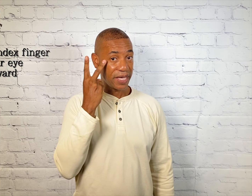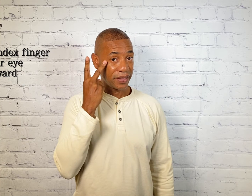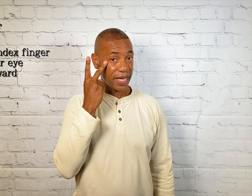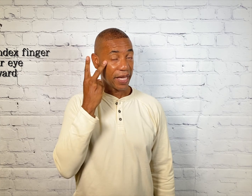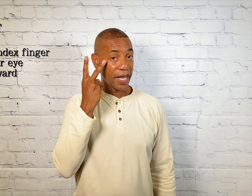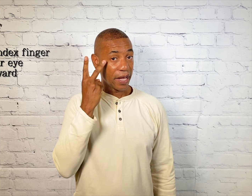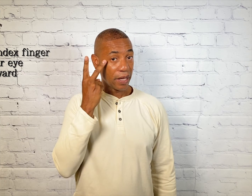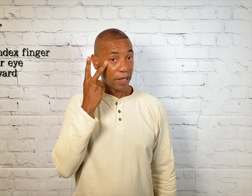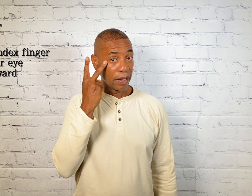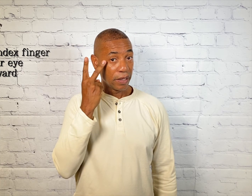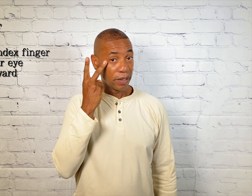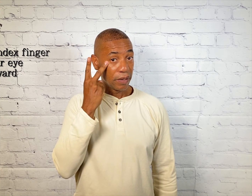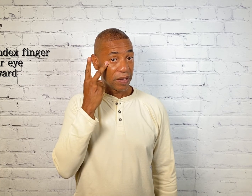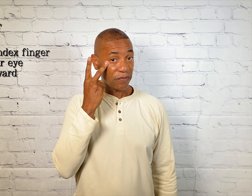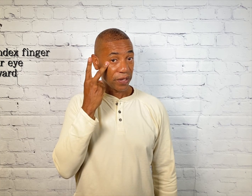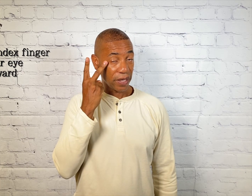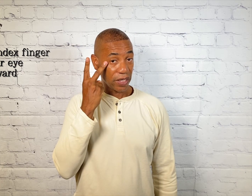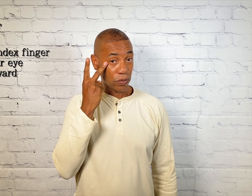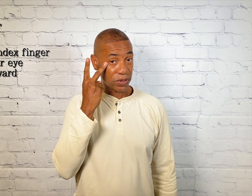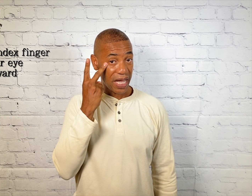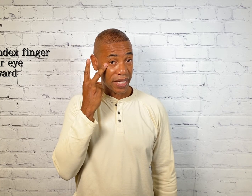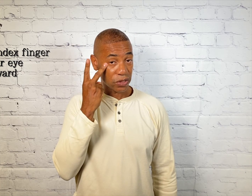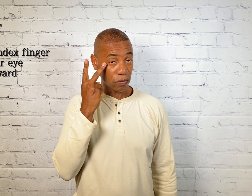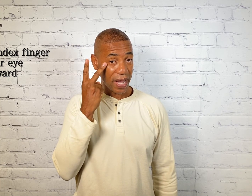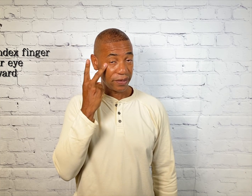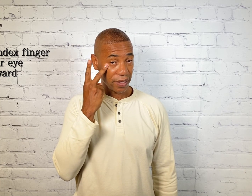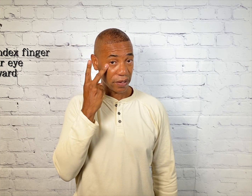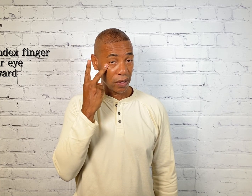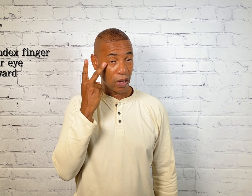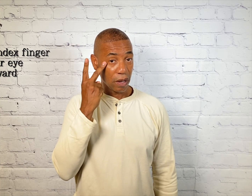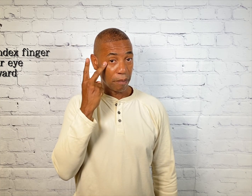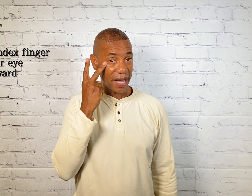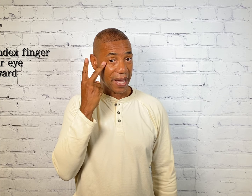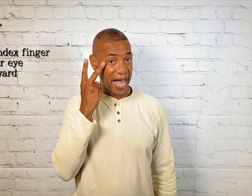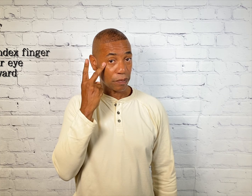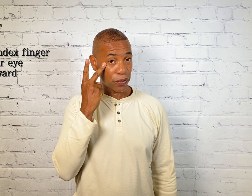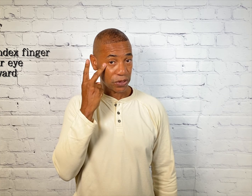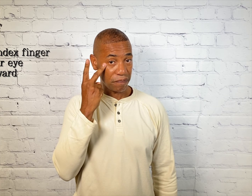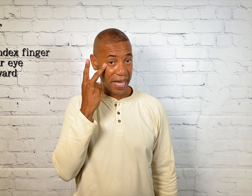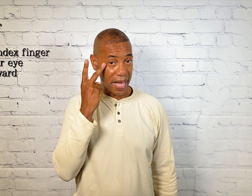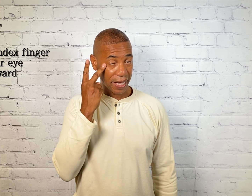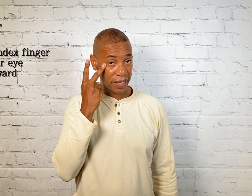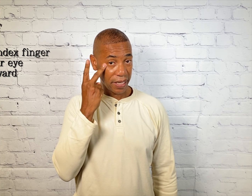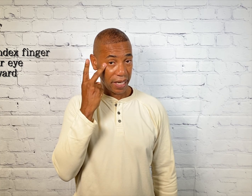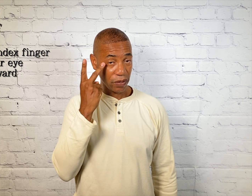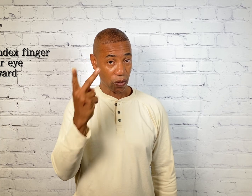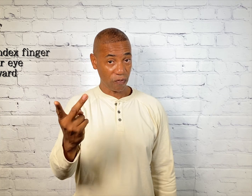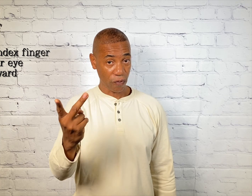the middle finger and it will touch right there by my outer portion of my eye, and it will go forward.